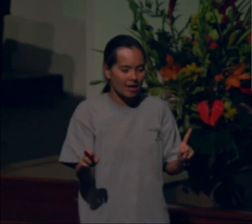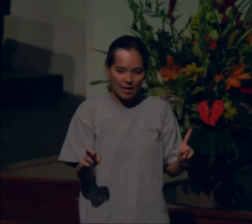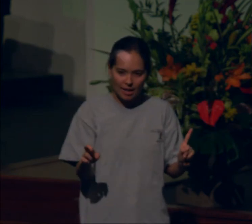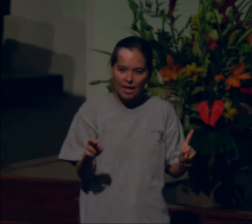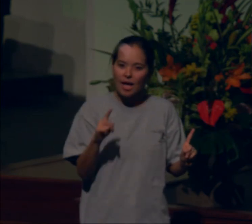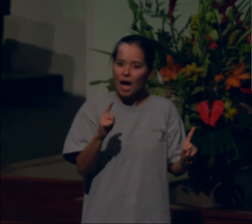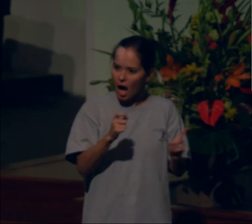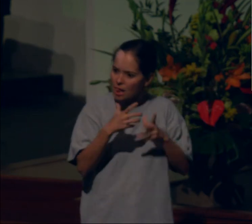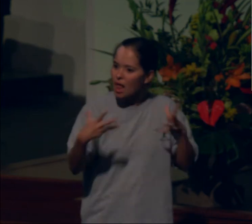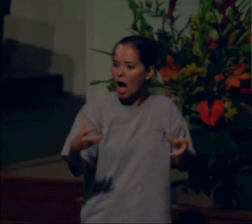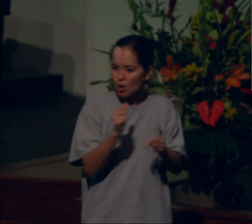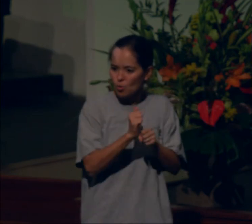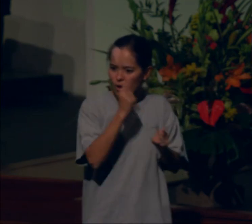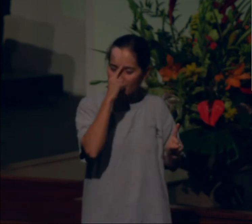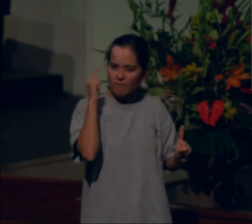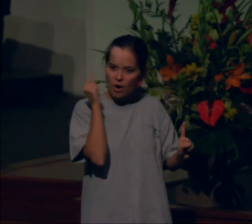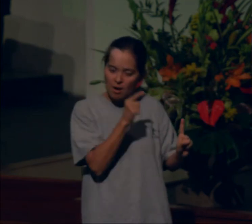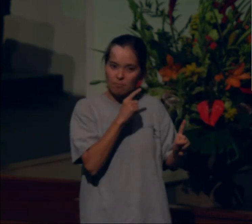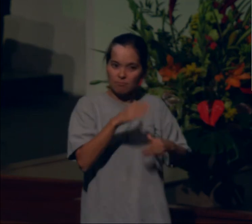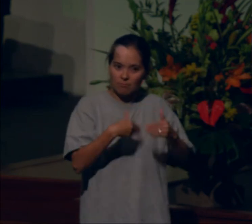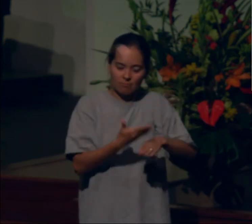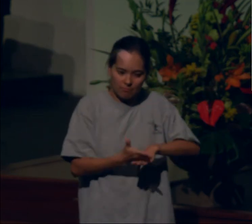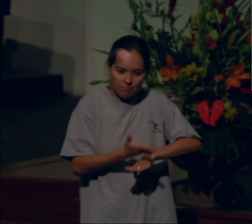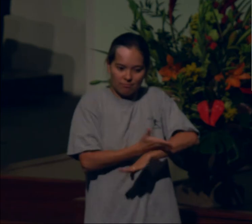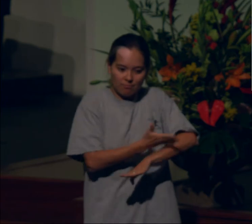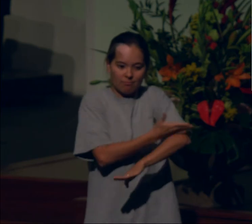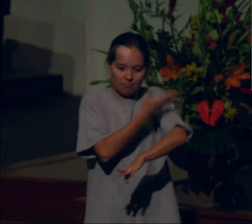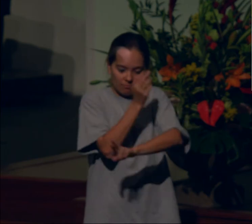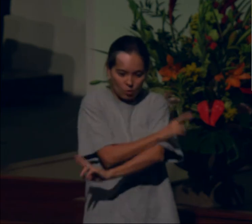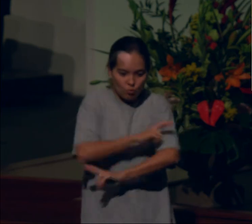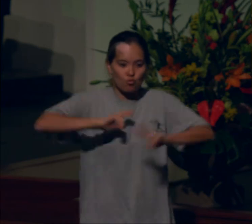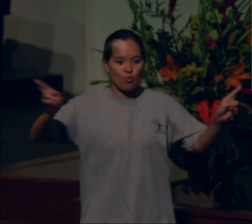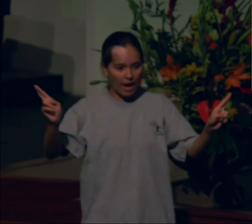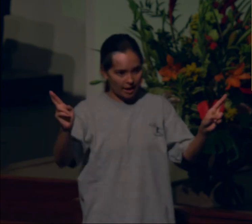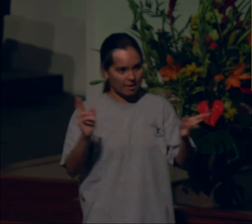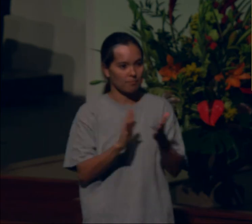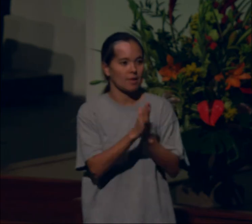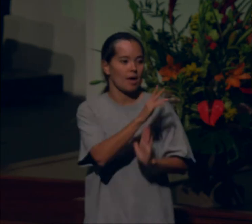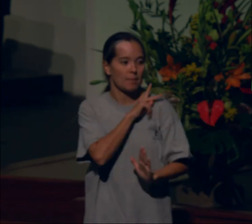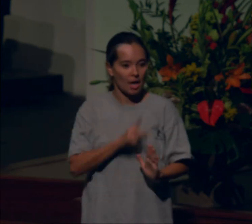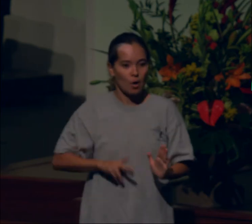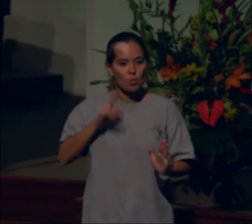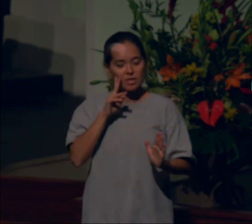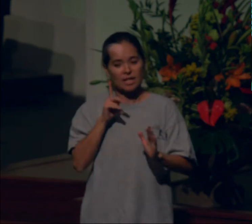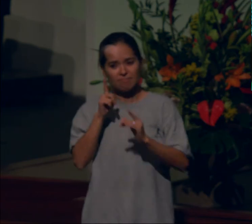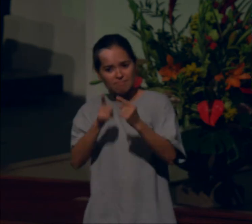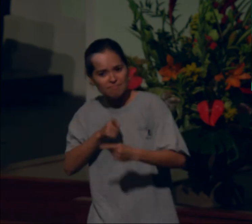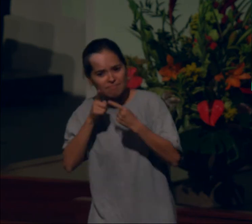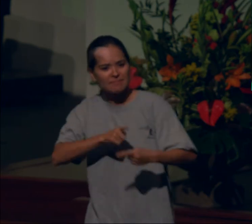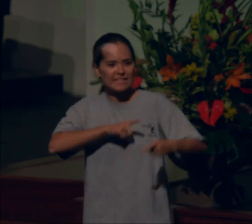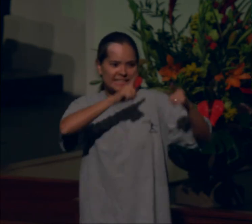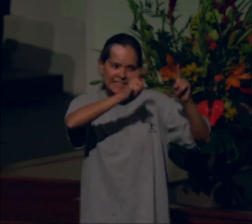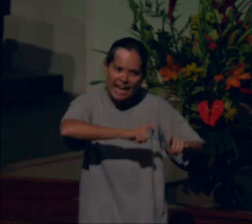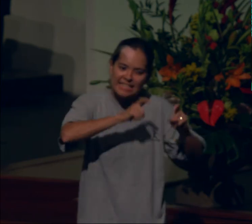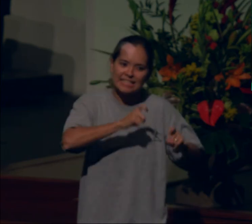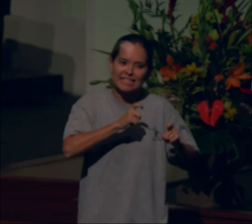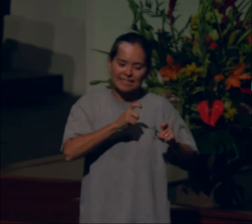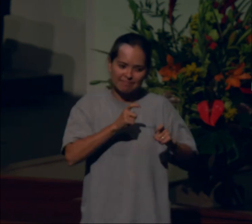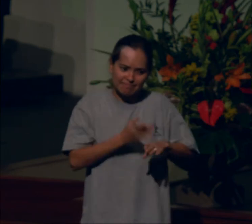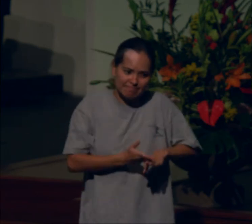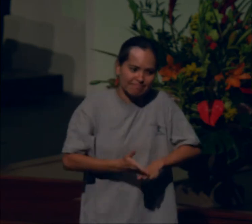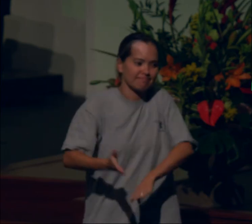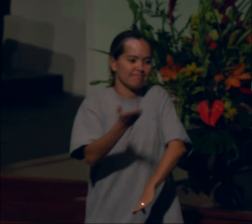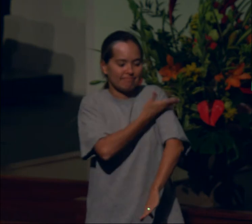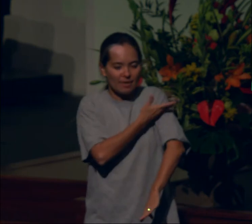a lot of work done on him, and it was going to take some time, and it was going to take some trial and some testing. See, there comes a point